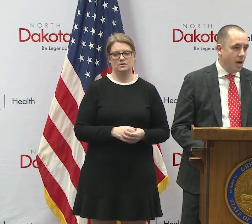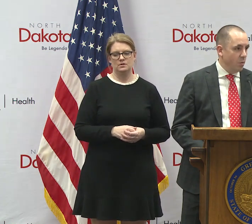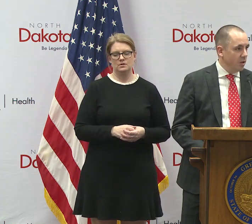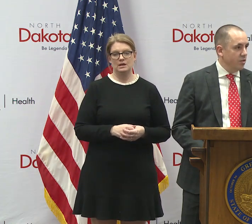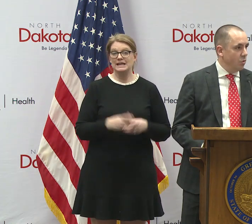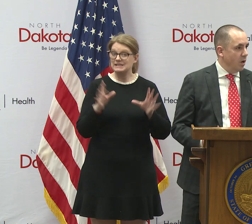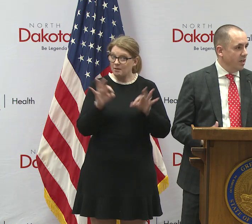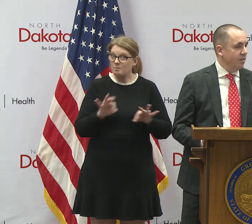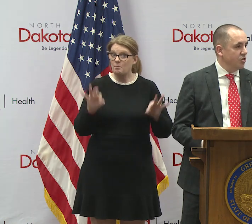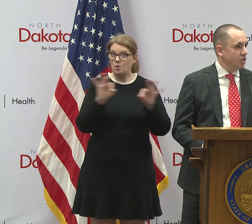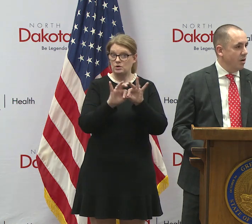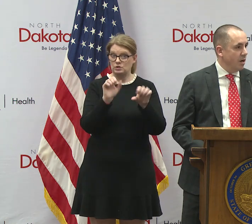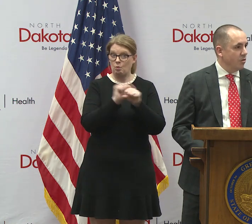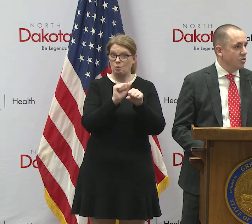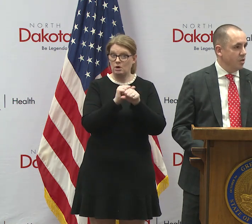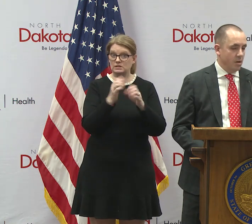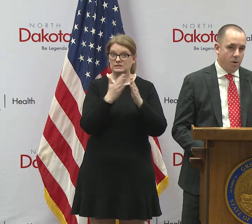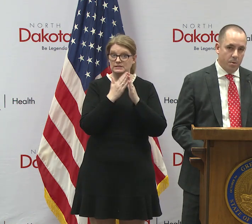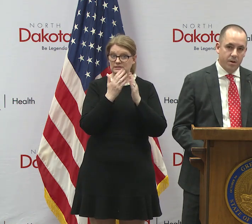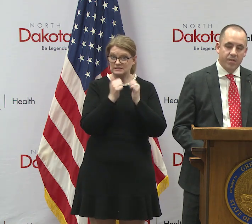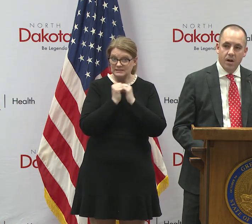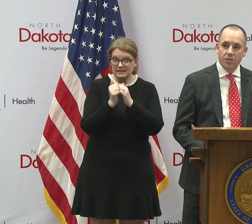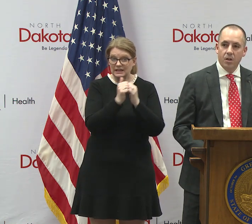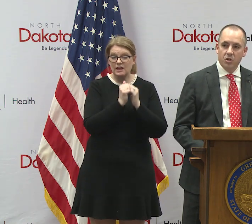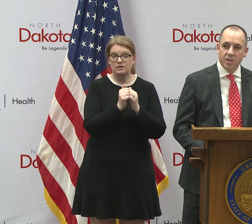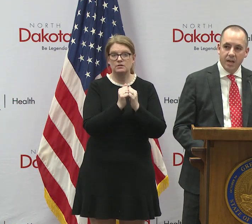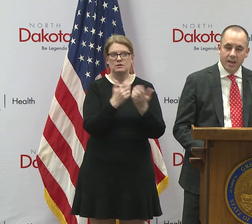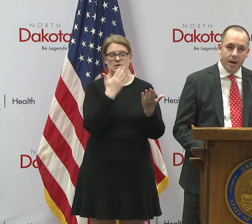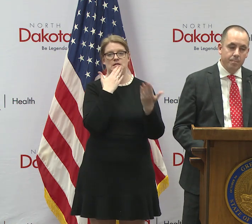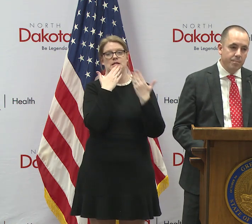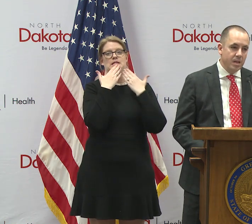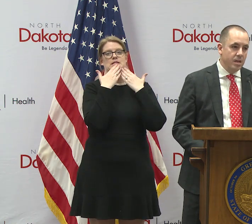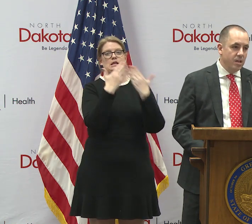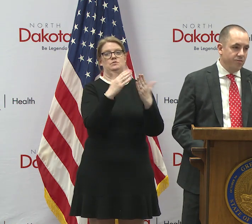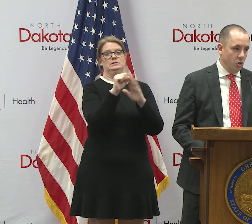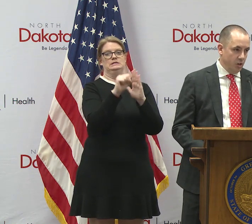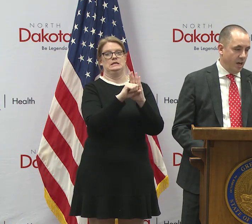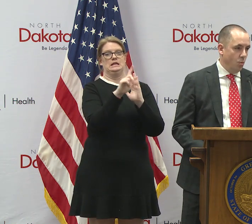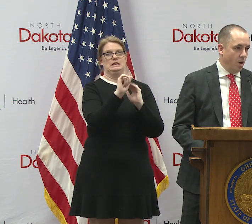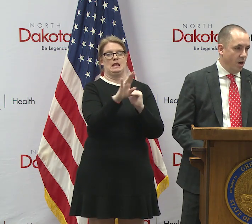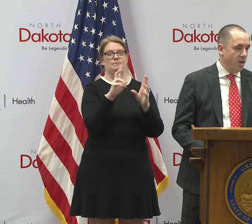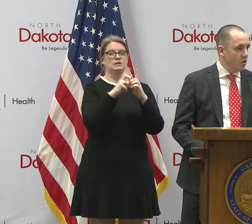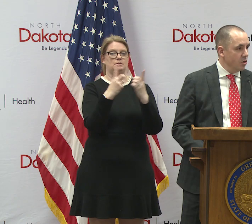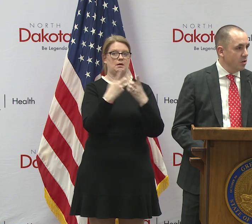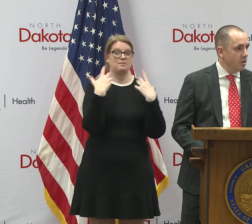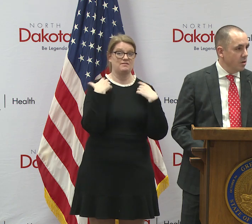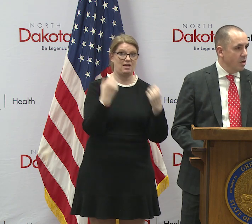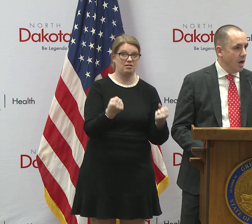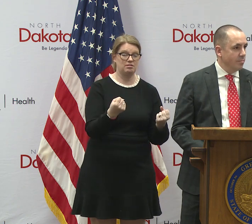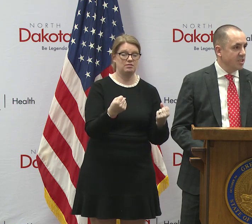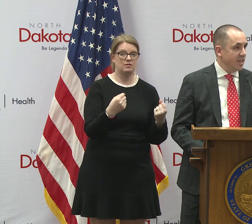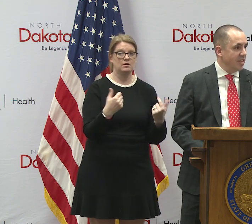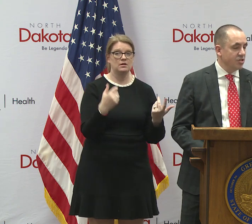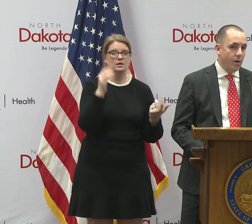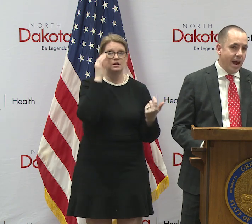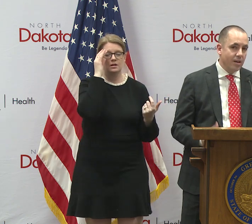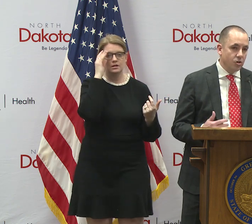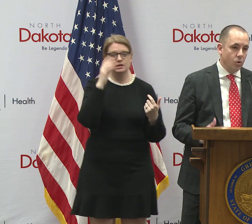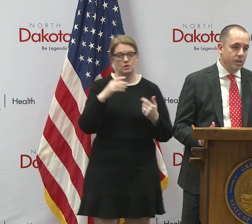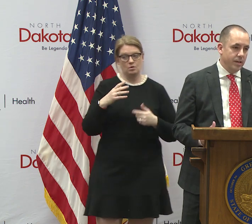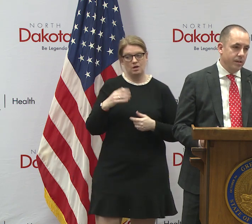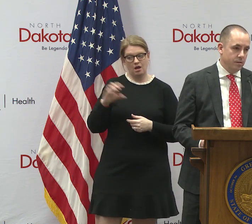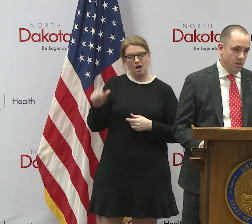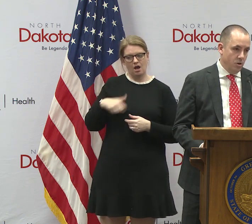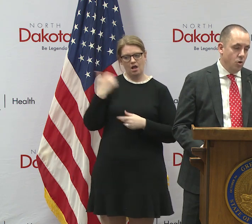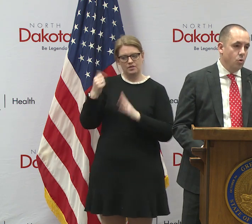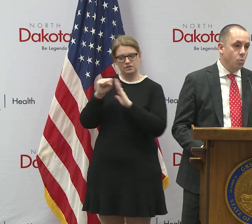together. I really do want to give a shout out to the Department of Health and our state lab. If you look at where other states are at